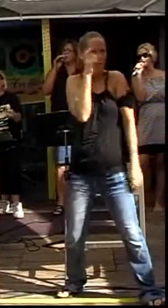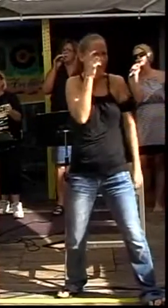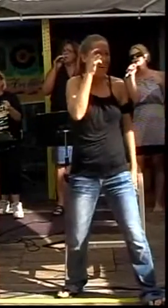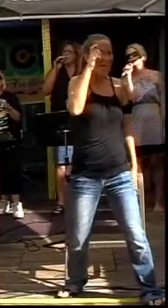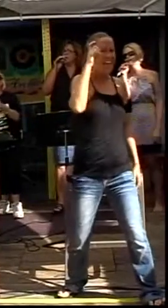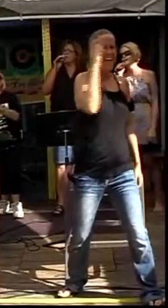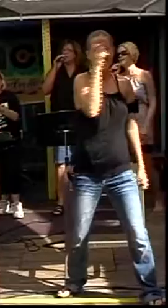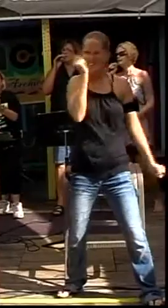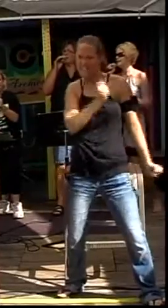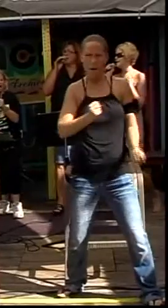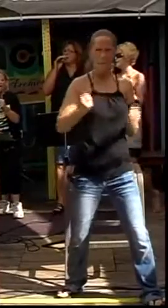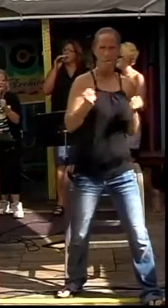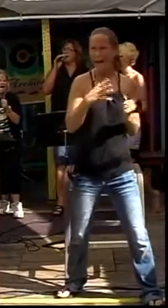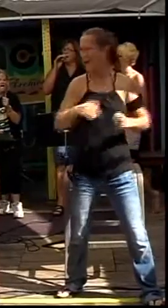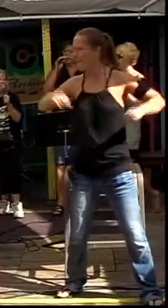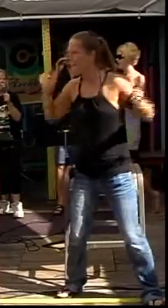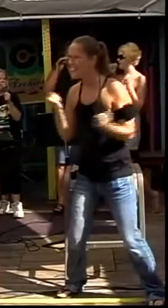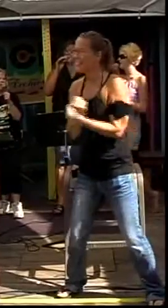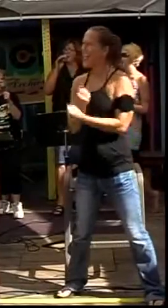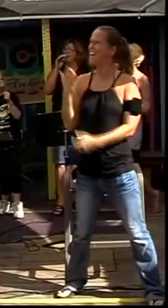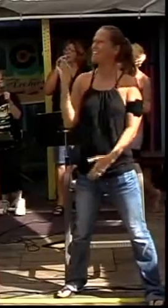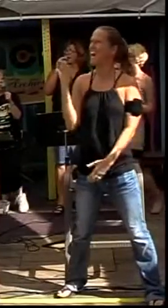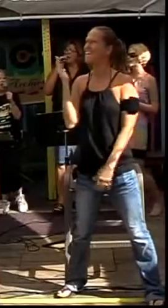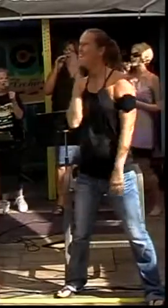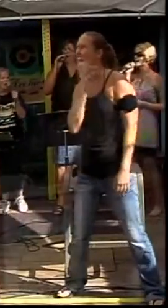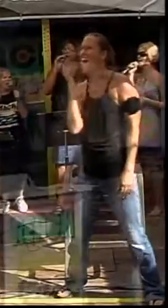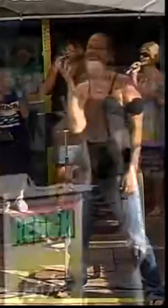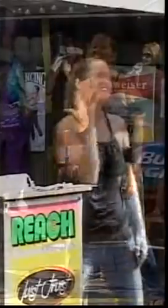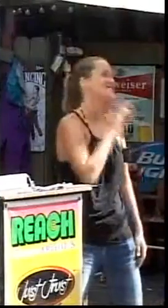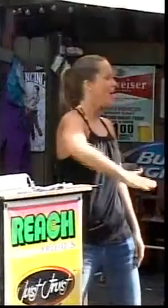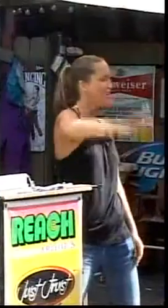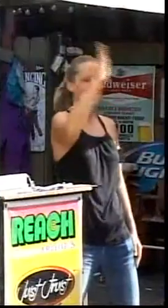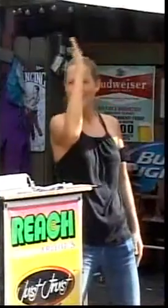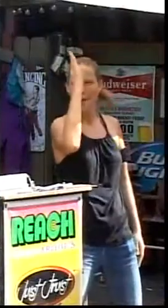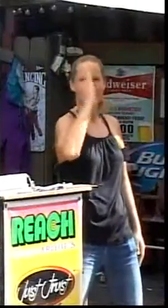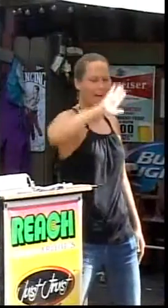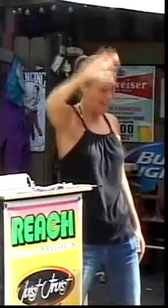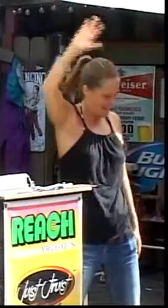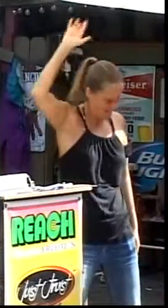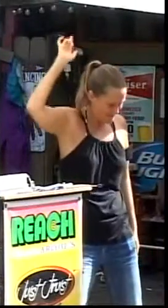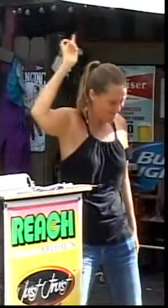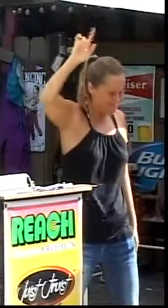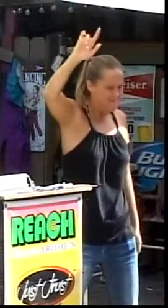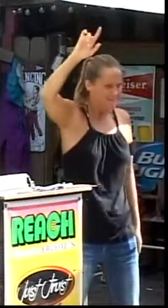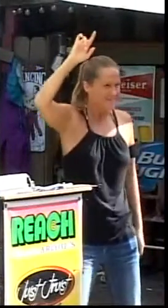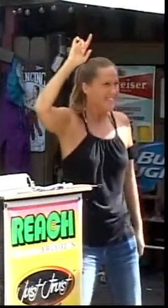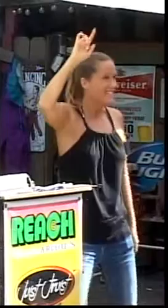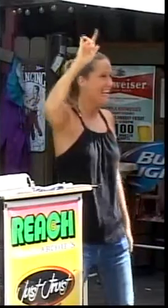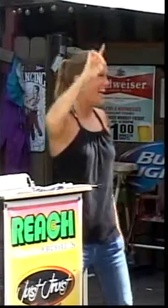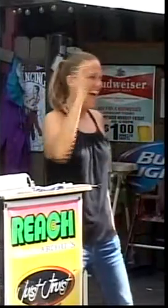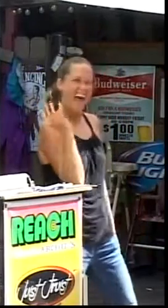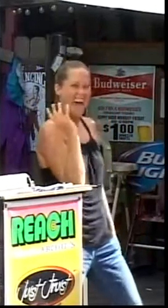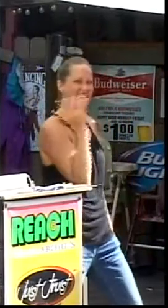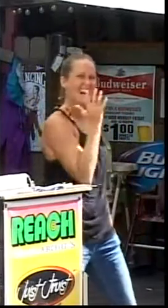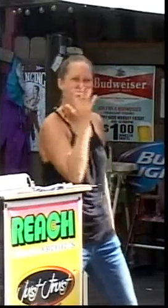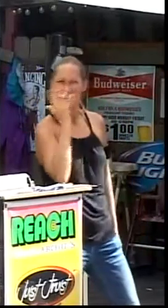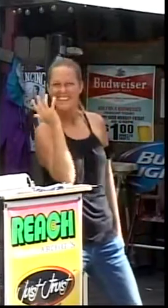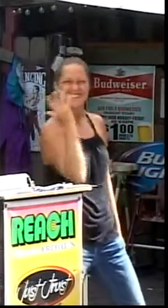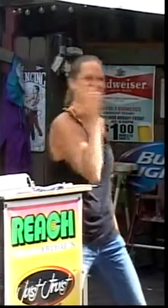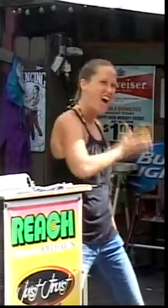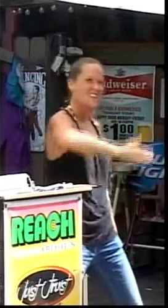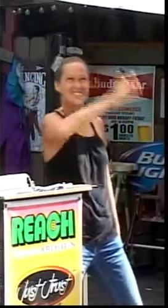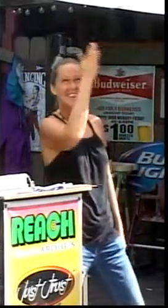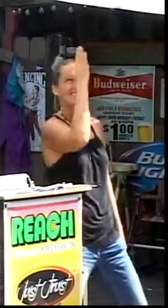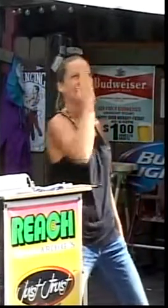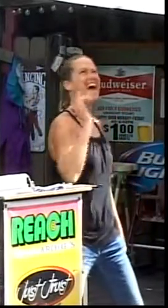with wisdom, power, and love. Our God is an awesome God. Our God